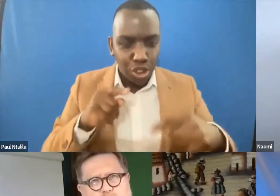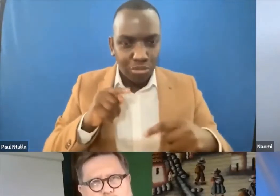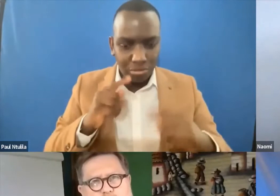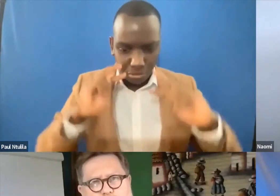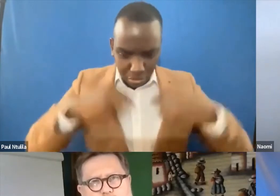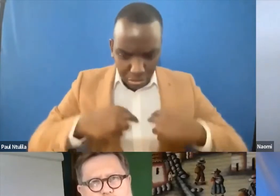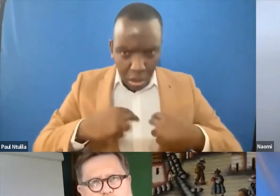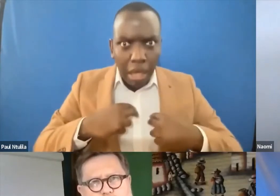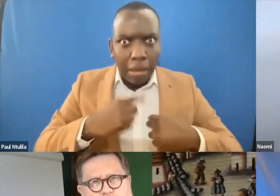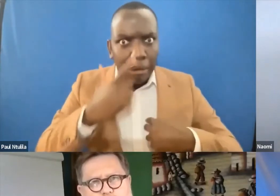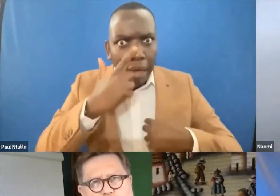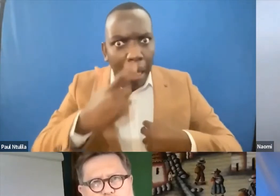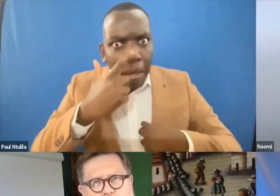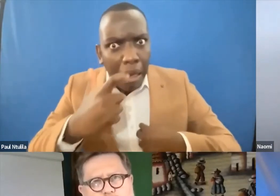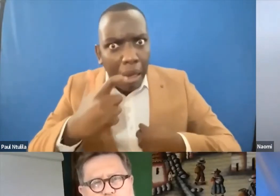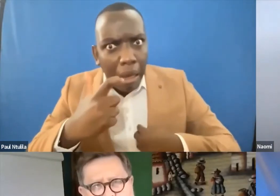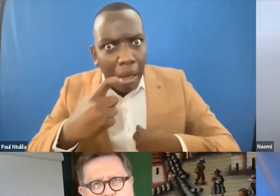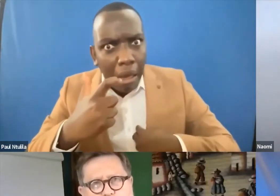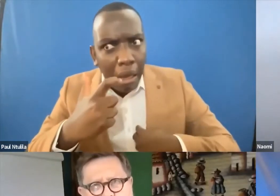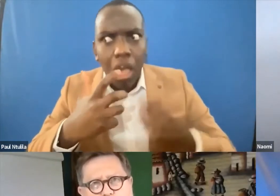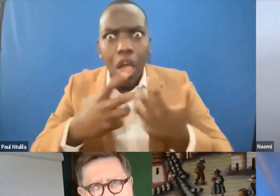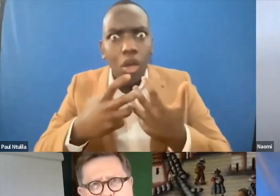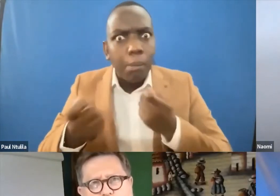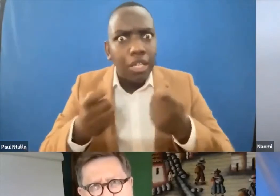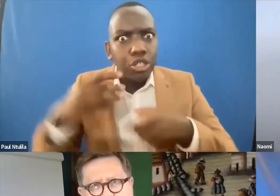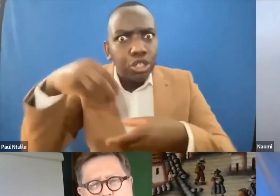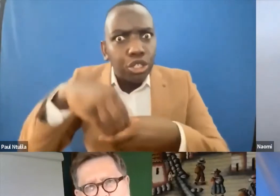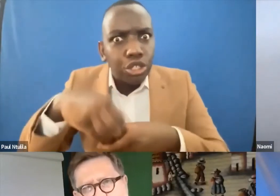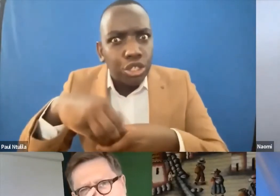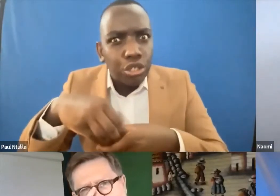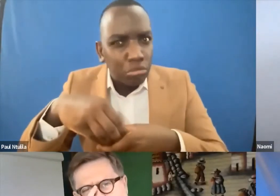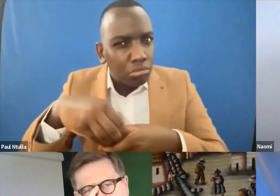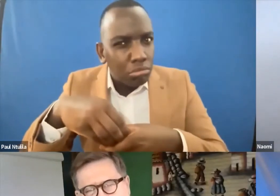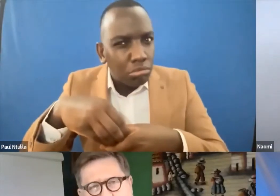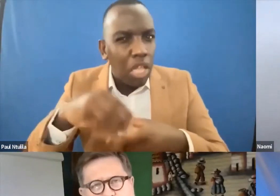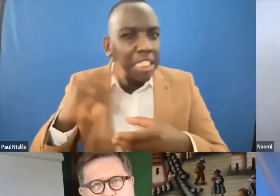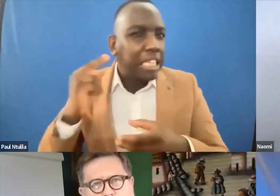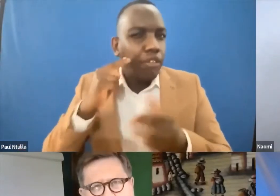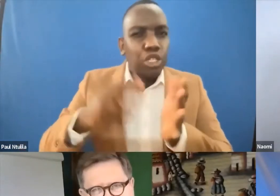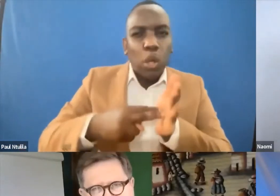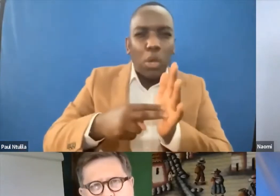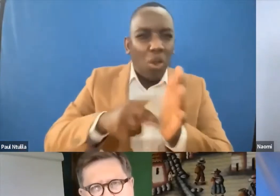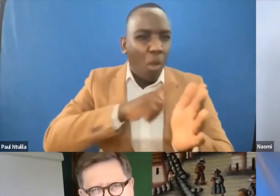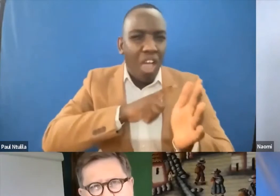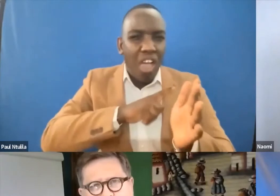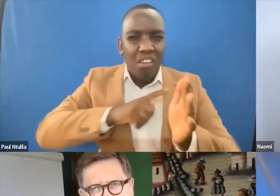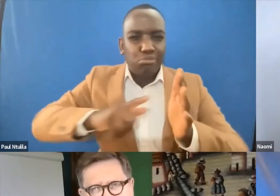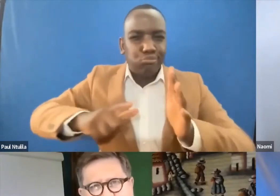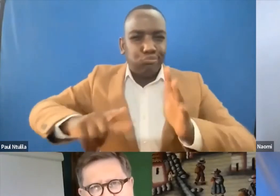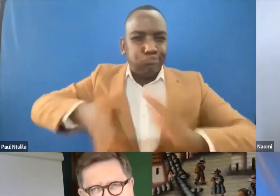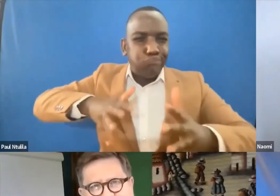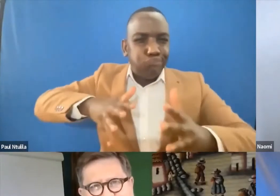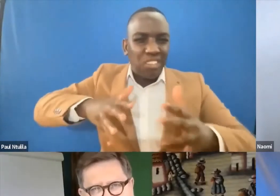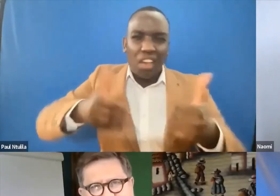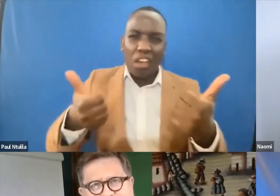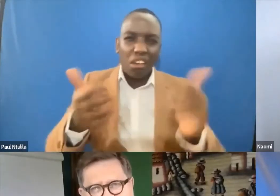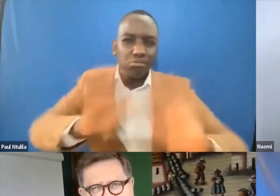that they can do it, that they can be proactive and they can get involved, and that they possess the skills necessary to lead.